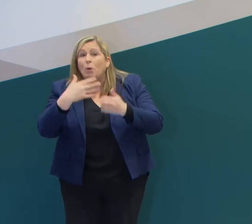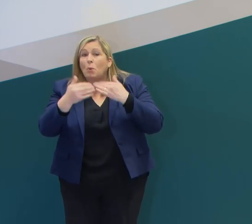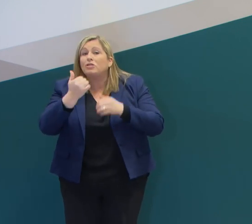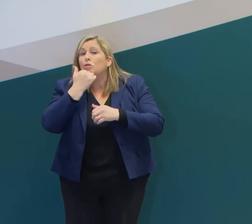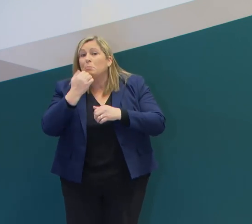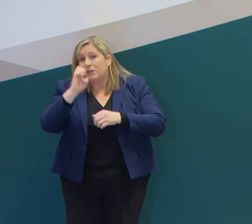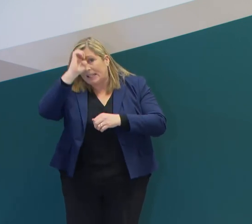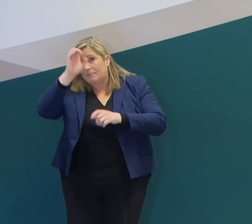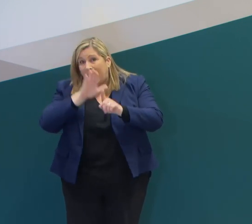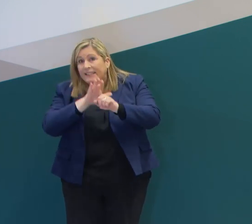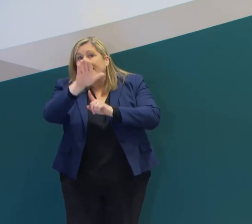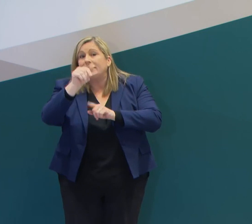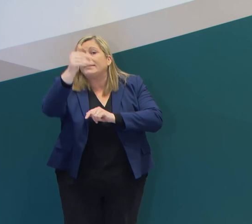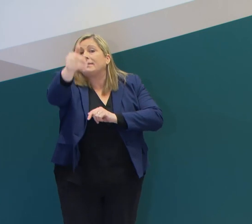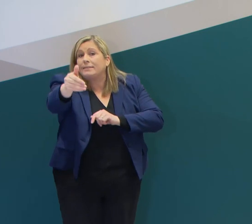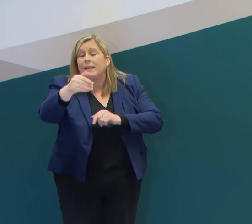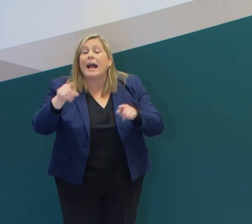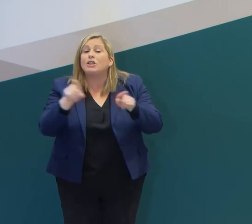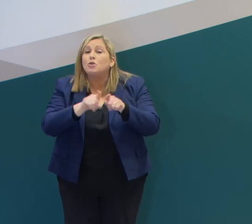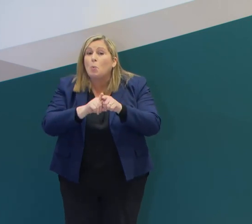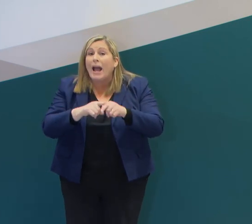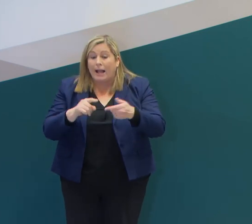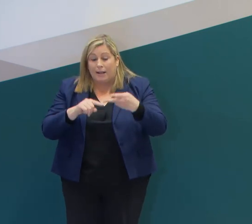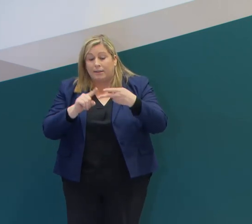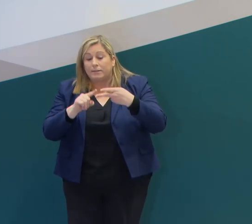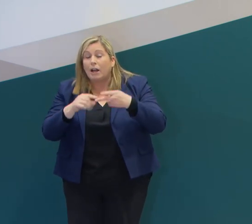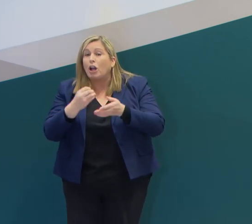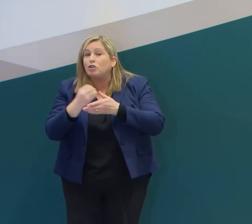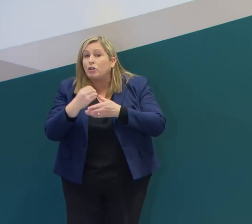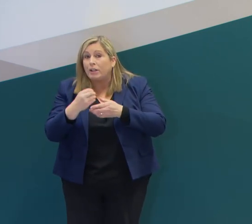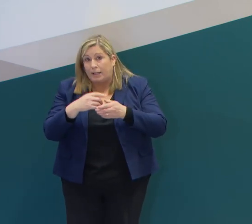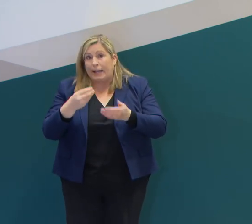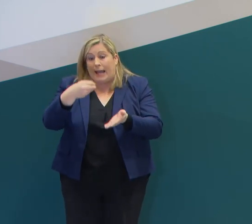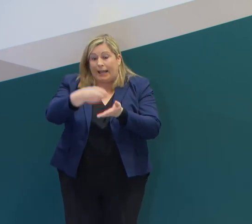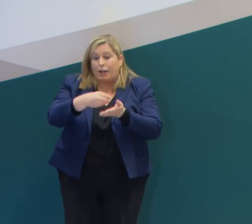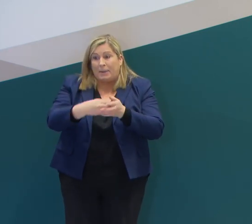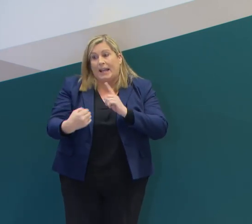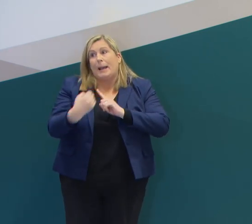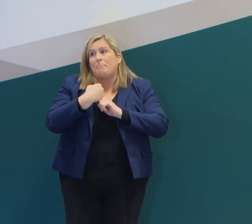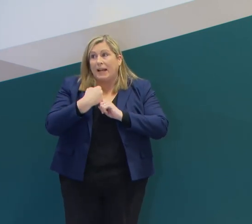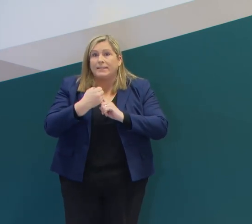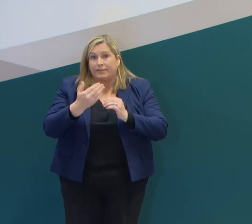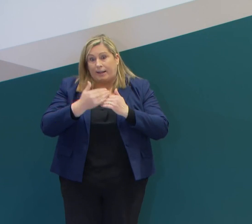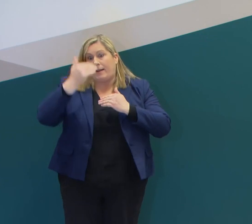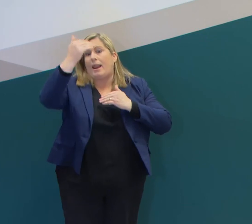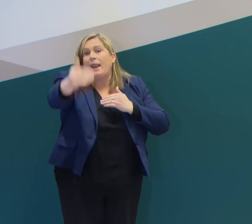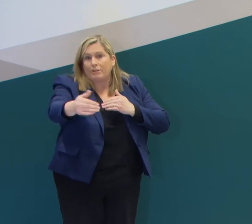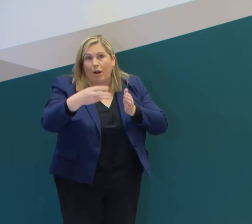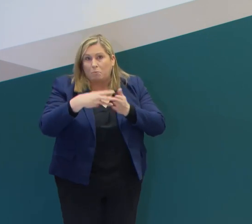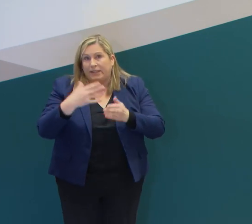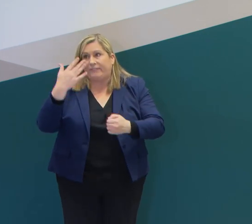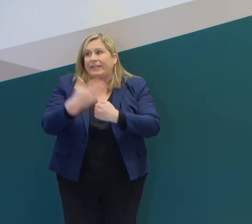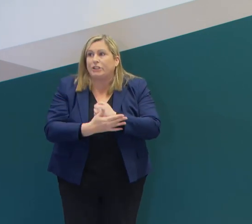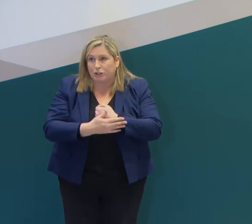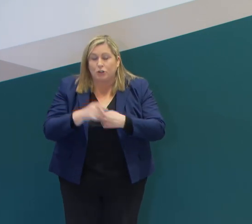numbers. There's also some modelling on the downstream impacts from an economic and social point of view as part of that work as well. So that's very much part of our consideration. We